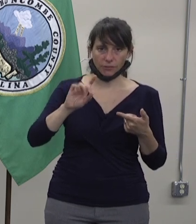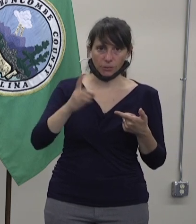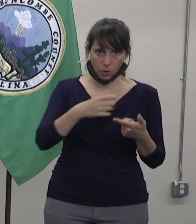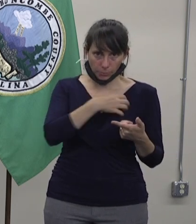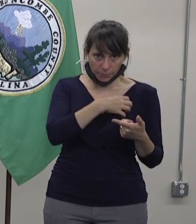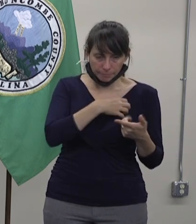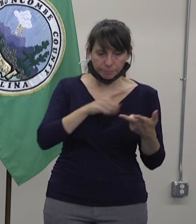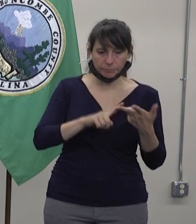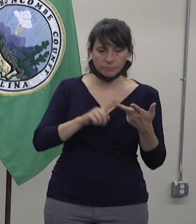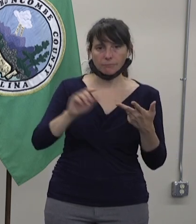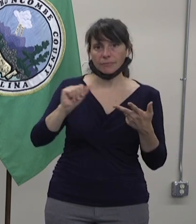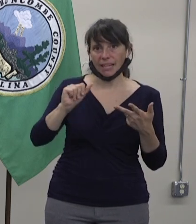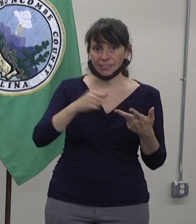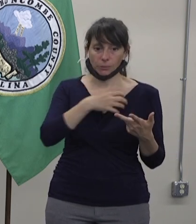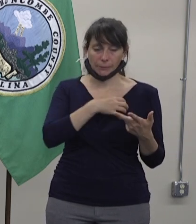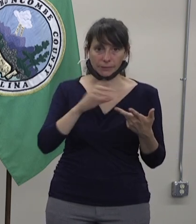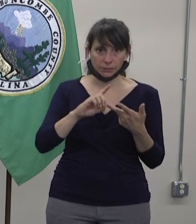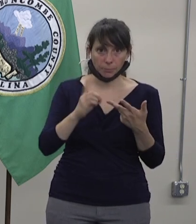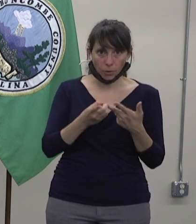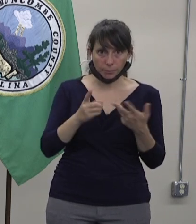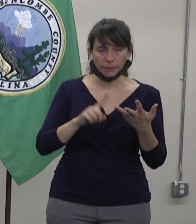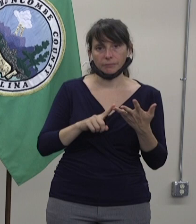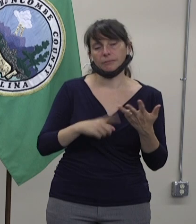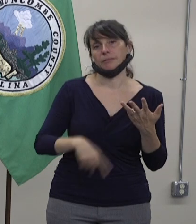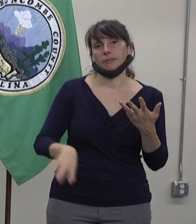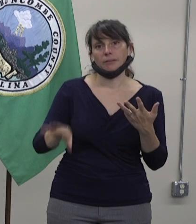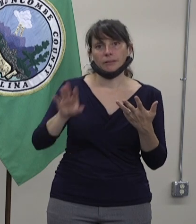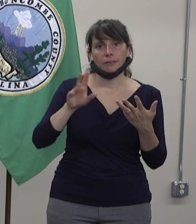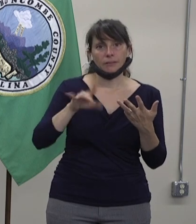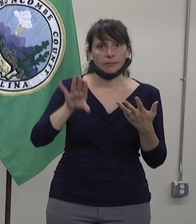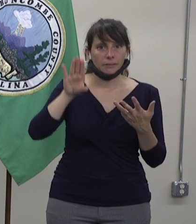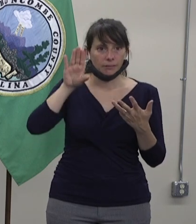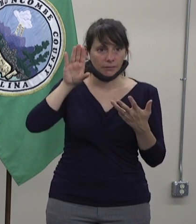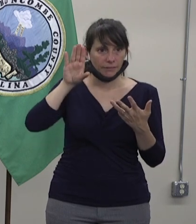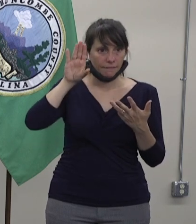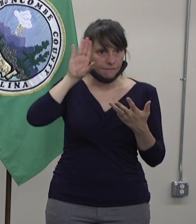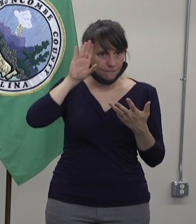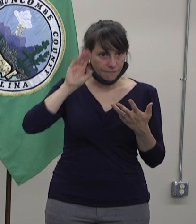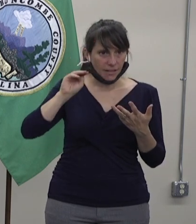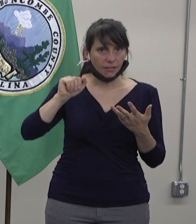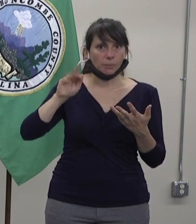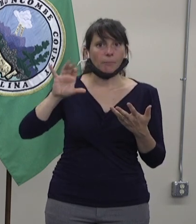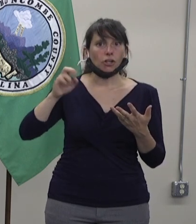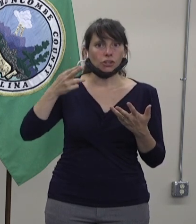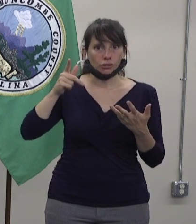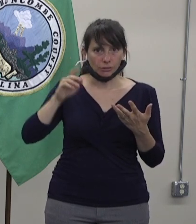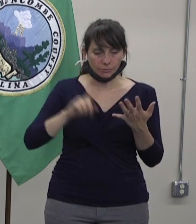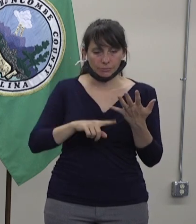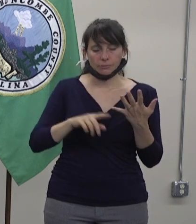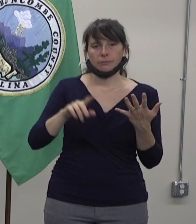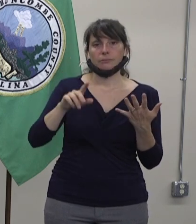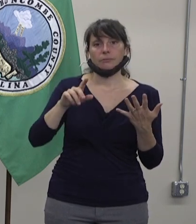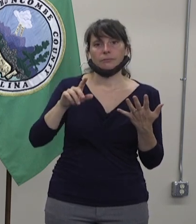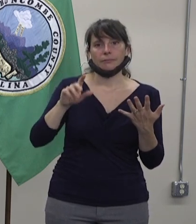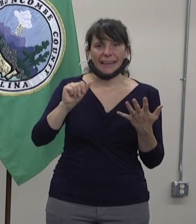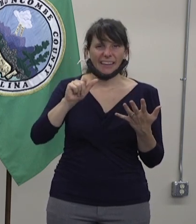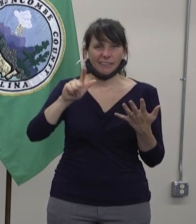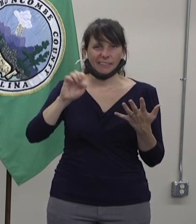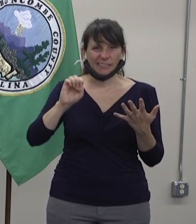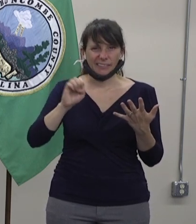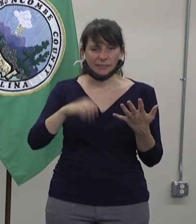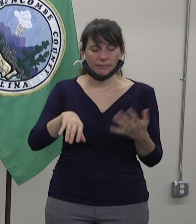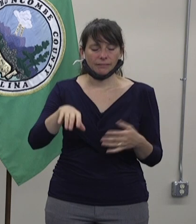fire marshals, alcohol law enforcement, the ALE, and Asheville Independent Restaurants,